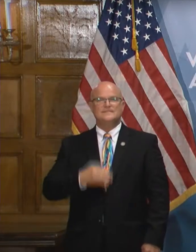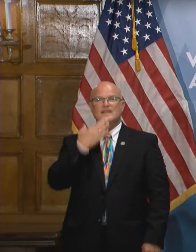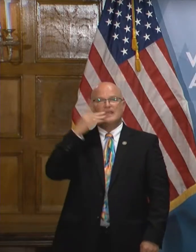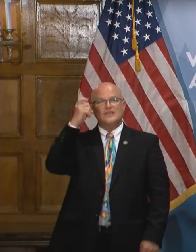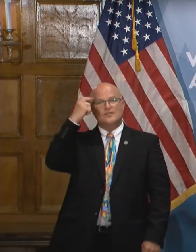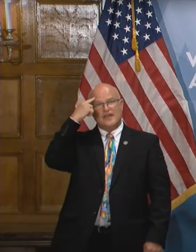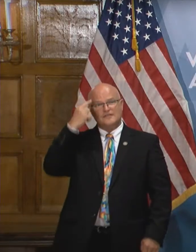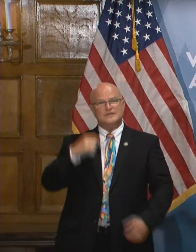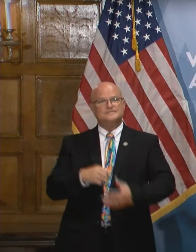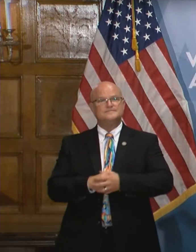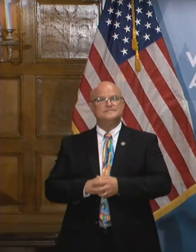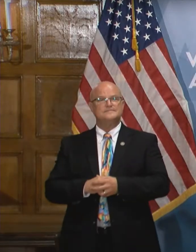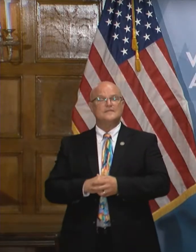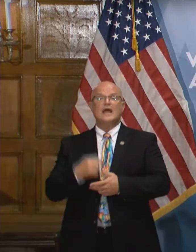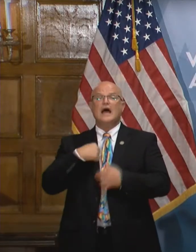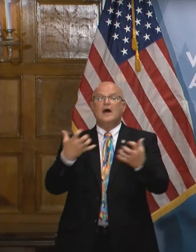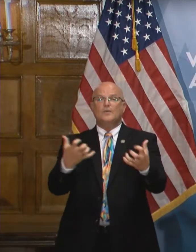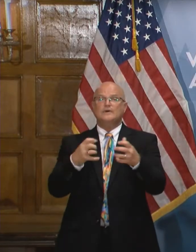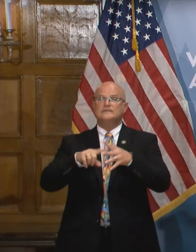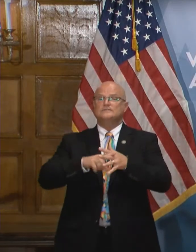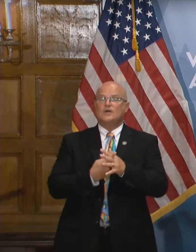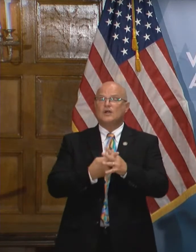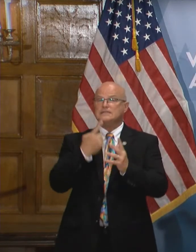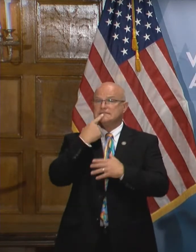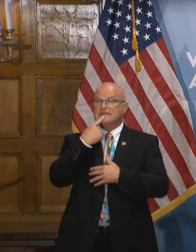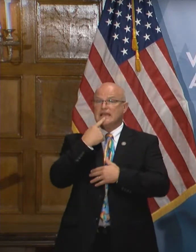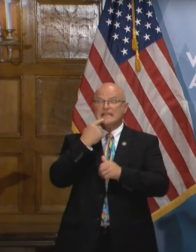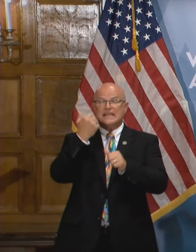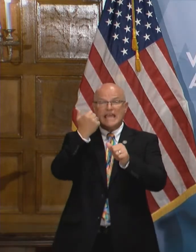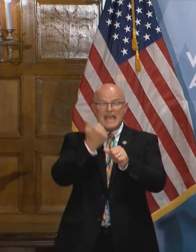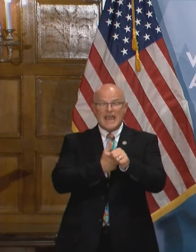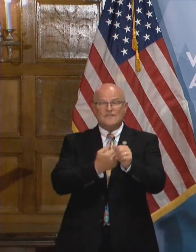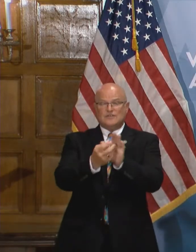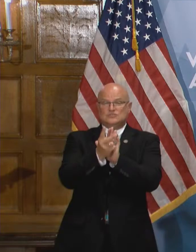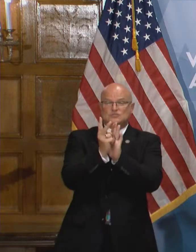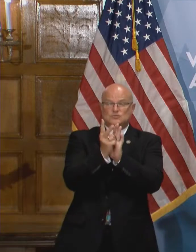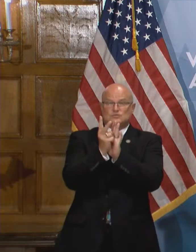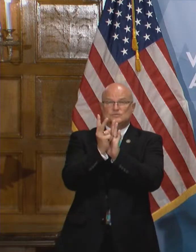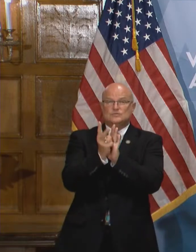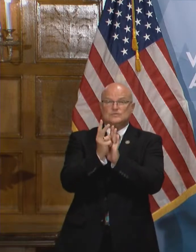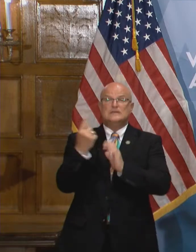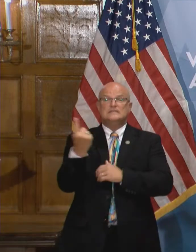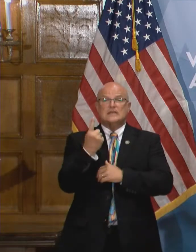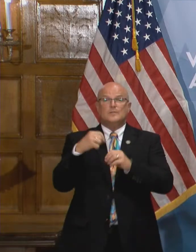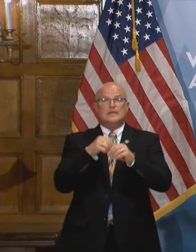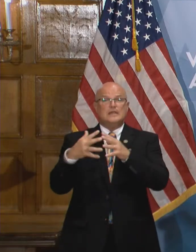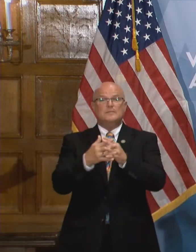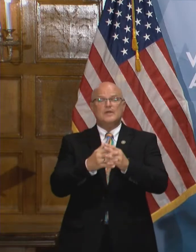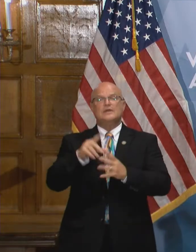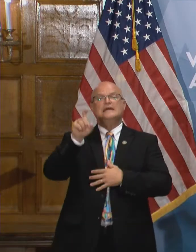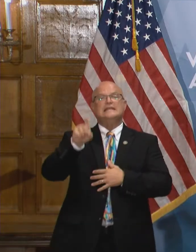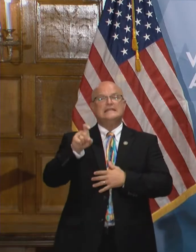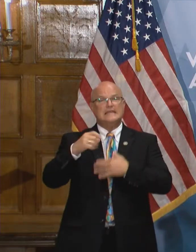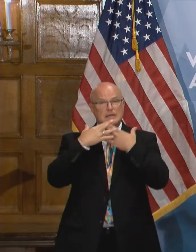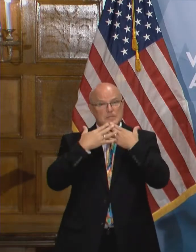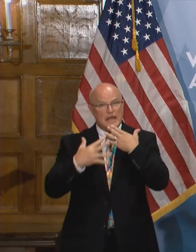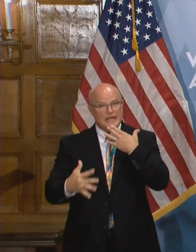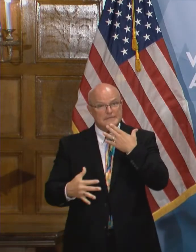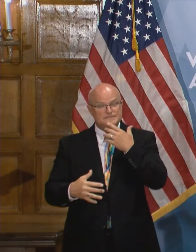Thank you, Governor. I just want to start out with saying that every 2 seconds, someone in America will need